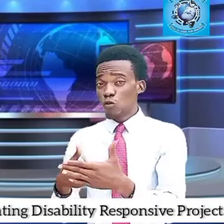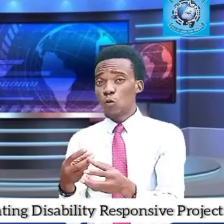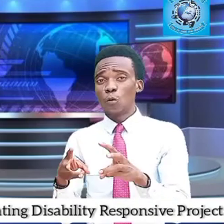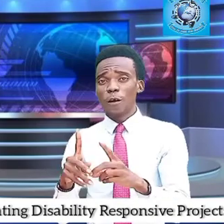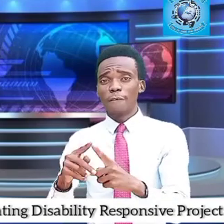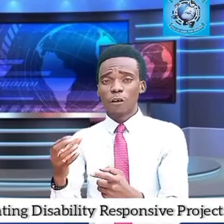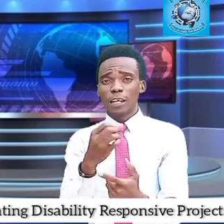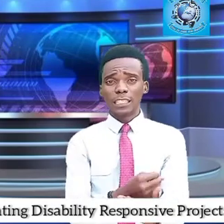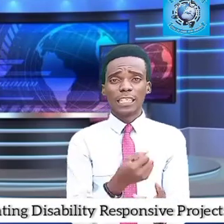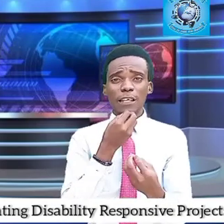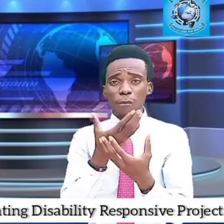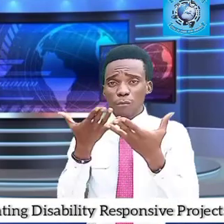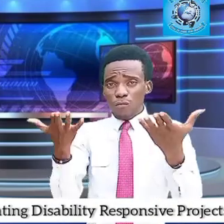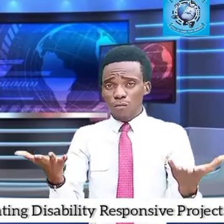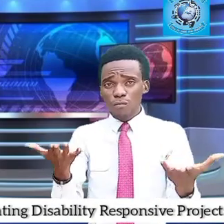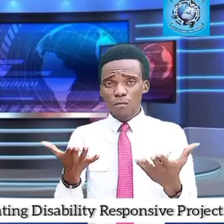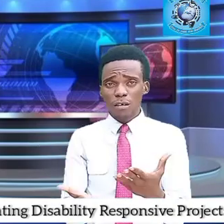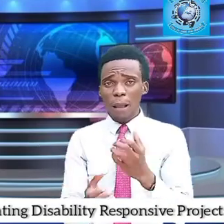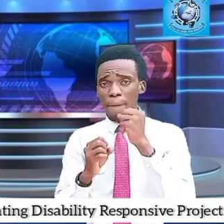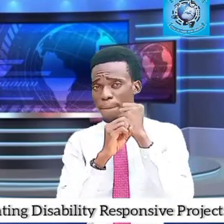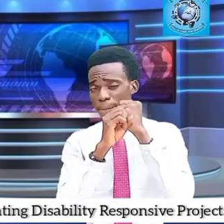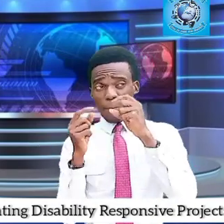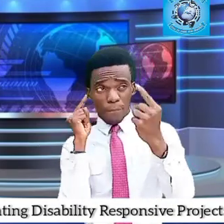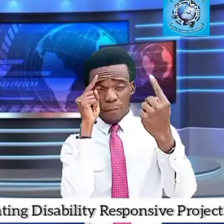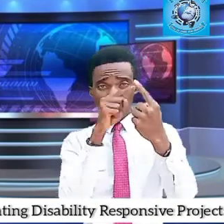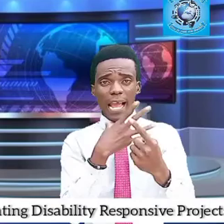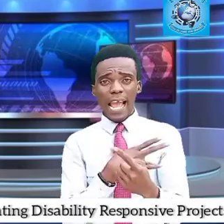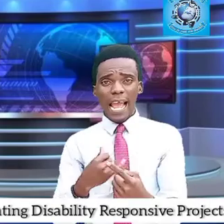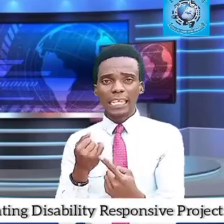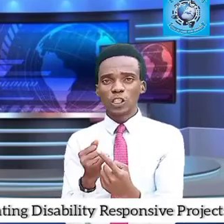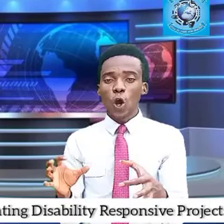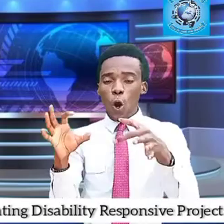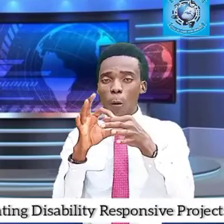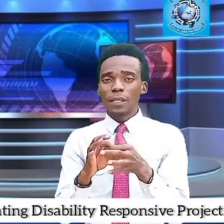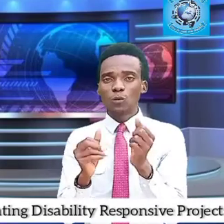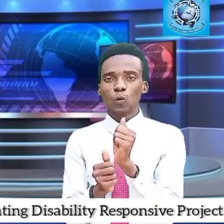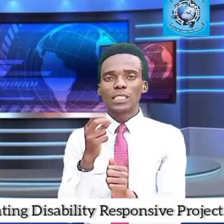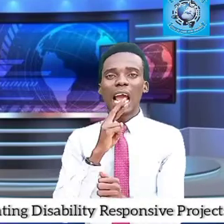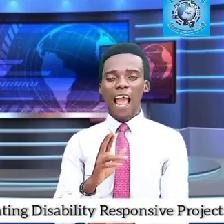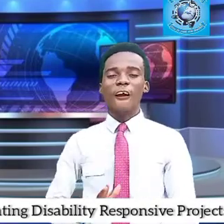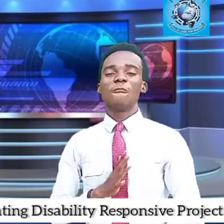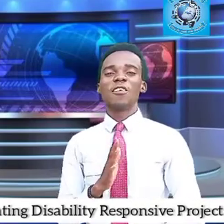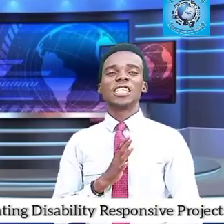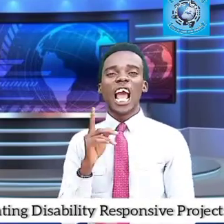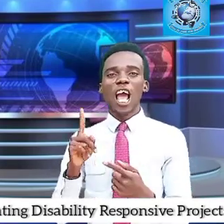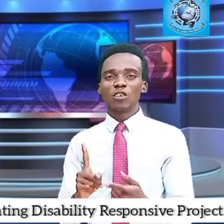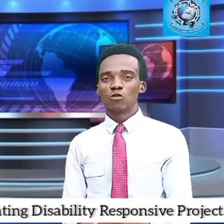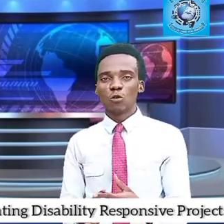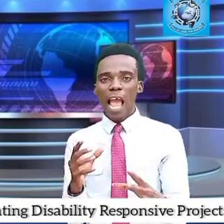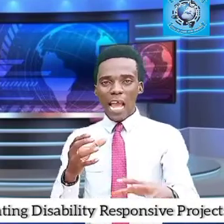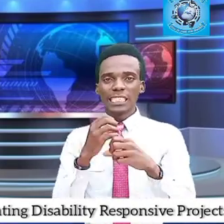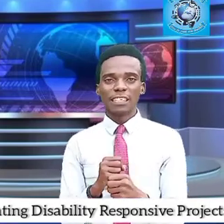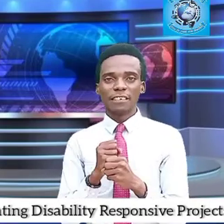new, ambitious, and widespread commitments which are official to achieving